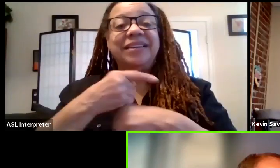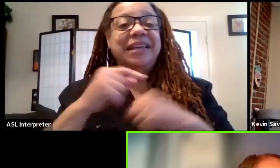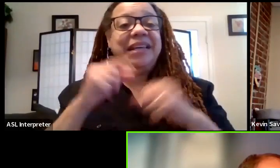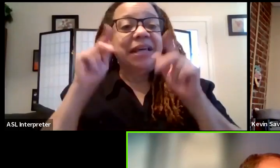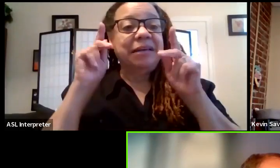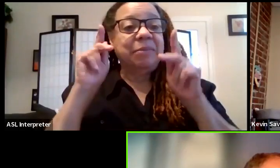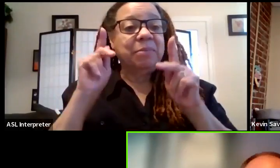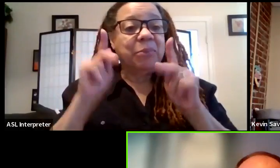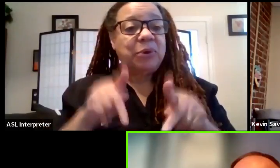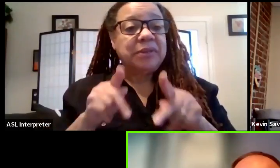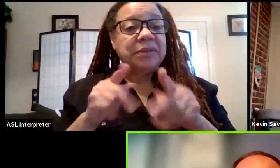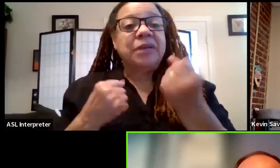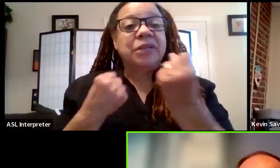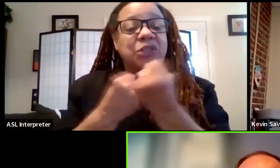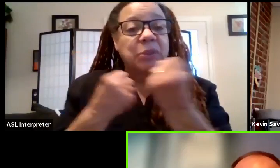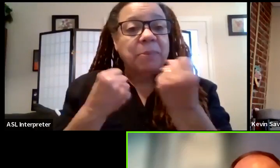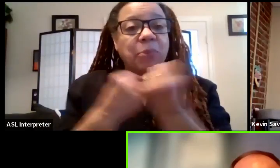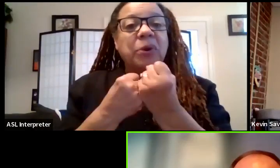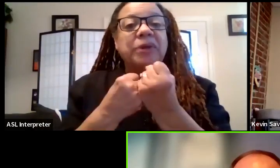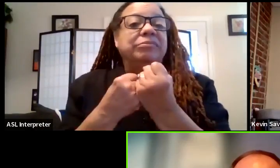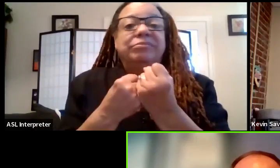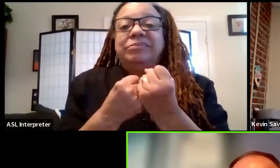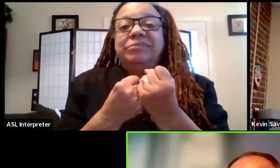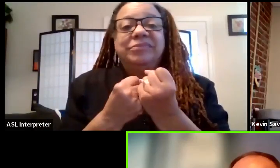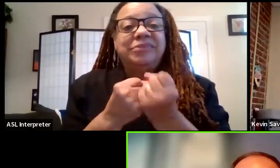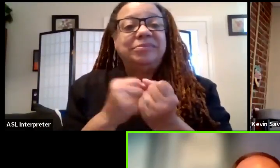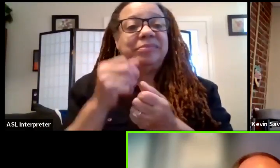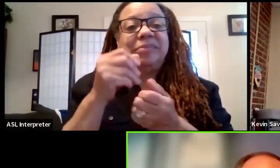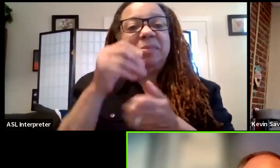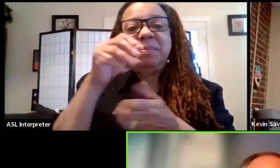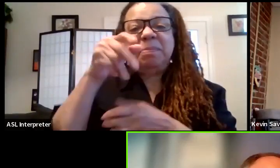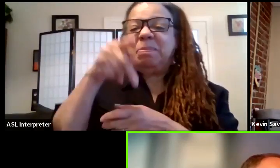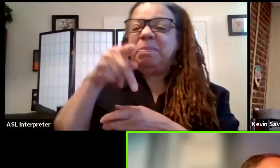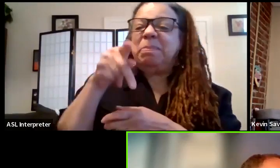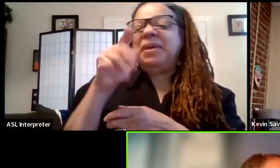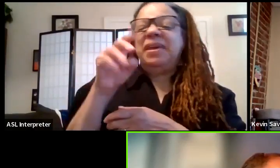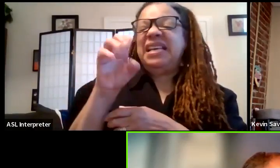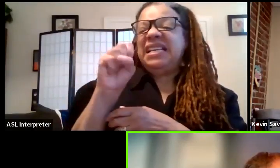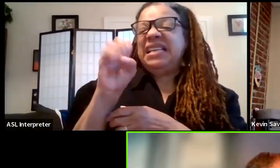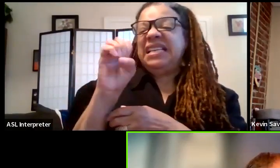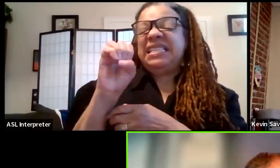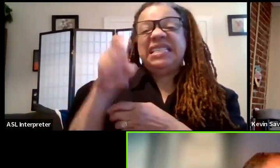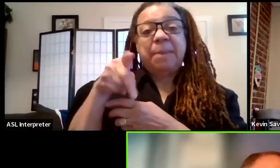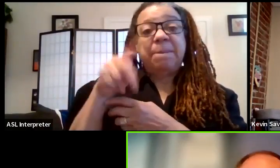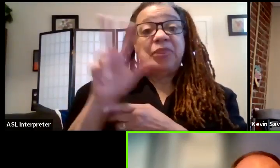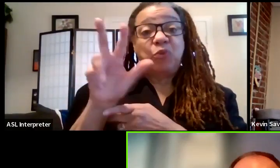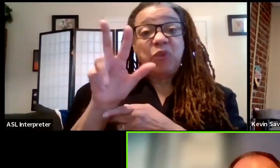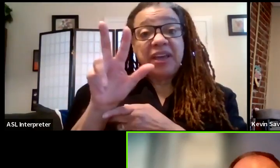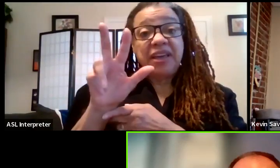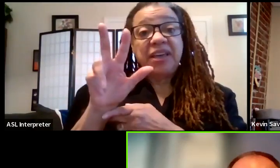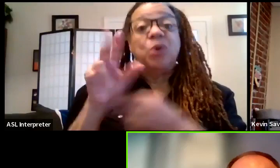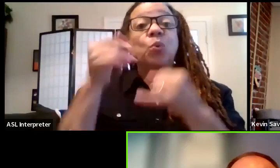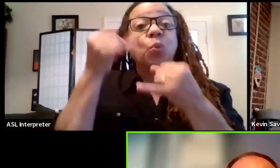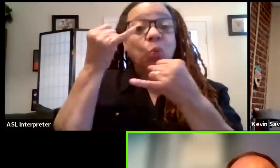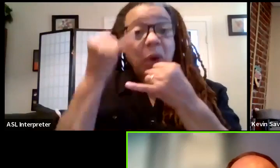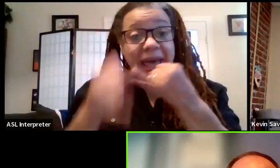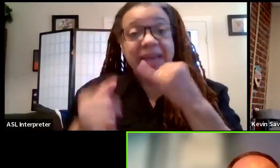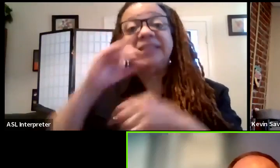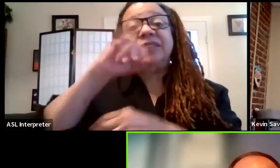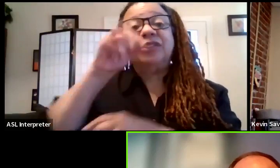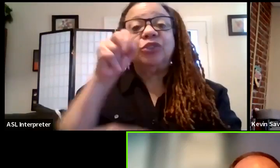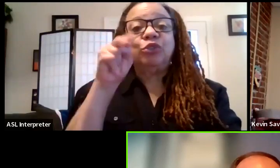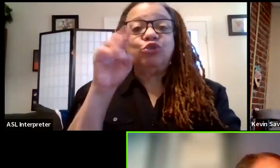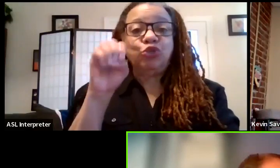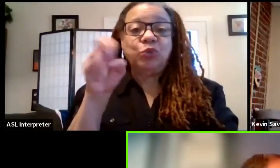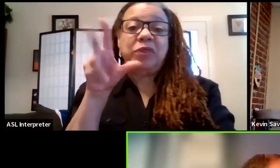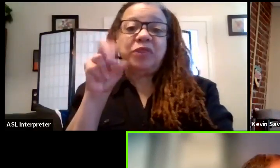Person-centered support employment performance program, PSEP 3, as you all love to call it, is coming to an end on June 30th.